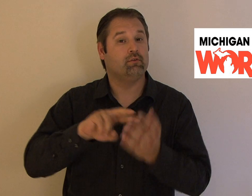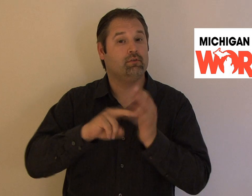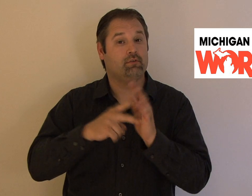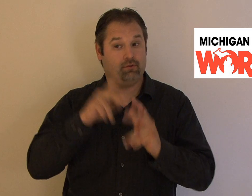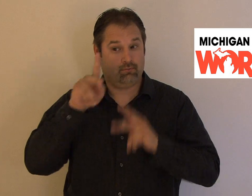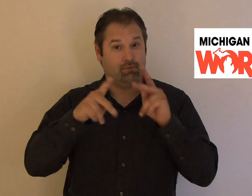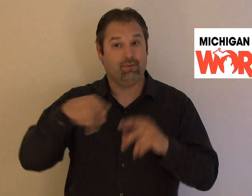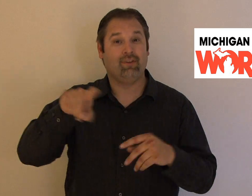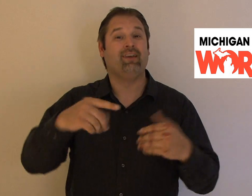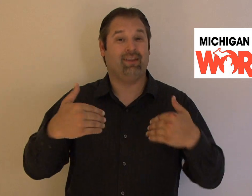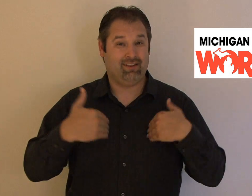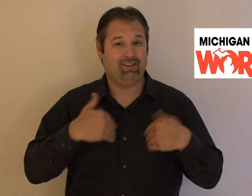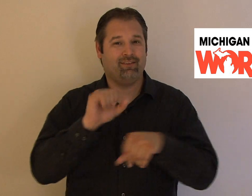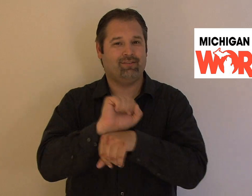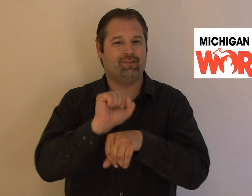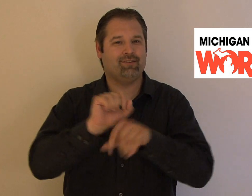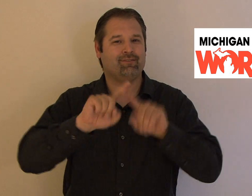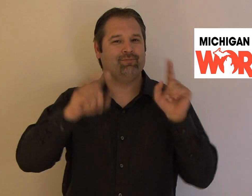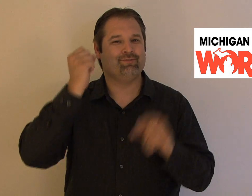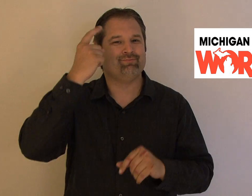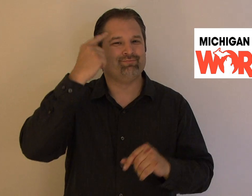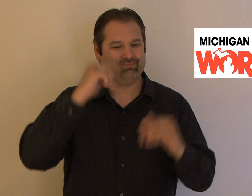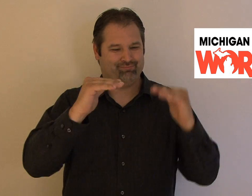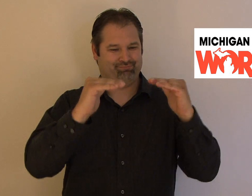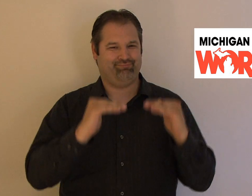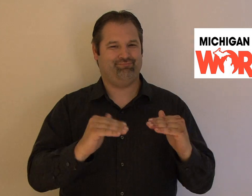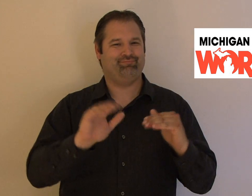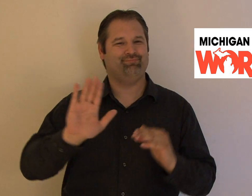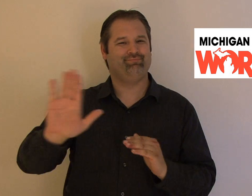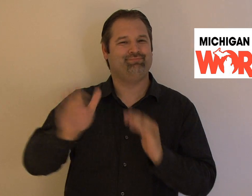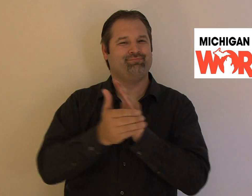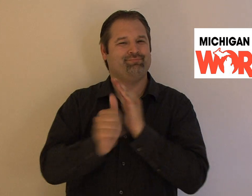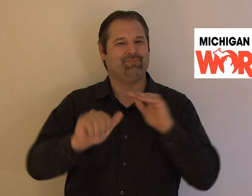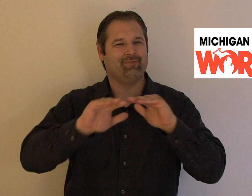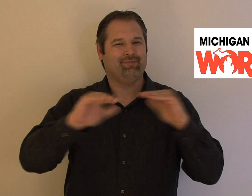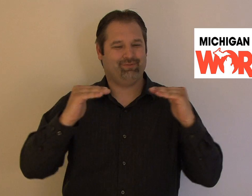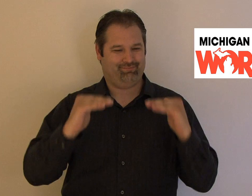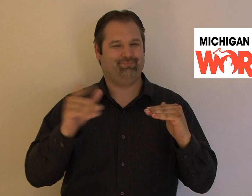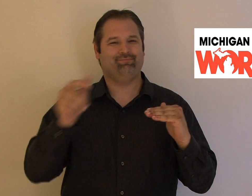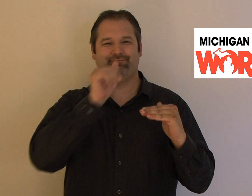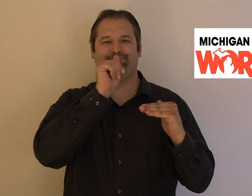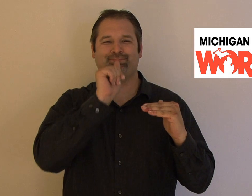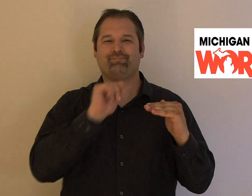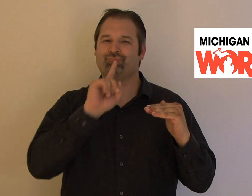People who have jobs, but they're not working to their full potential, and really, they want to.